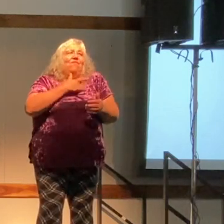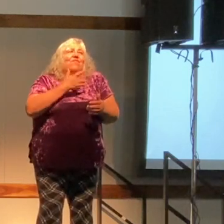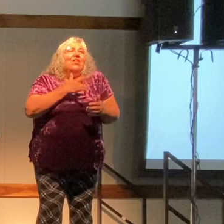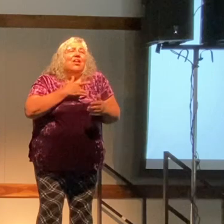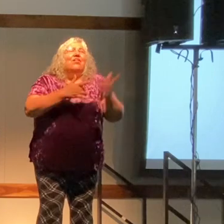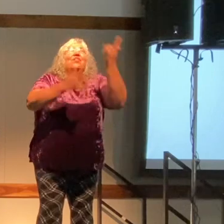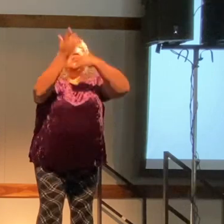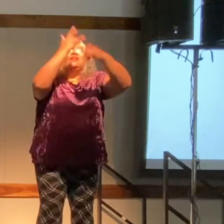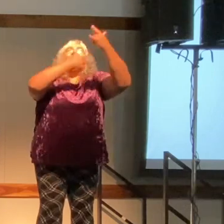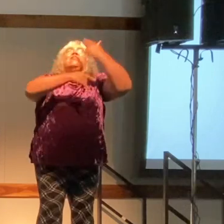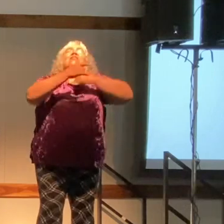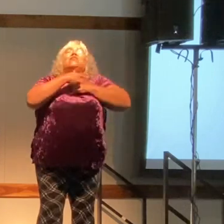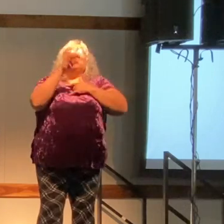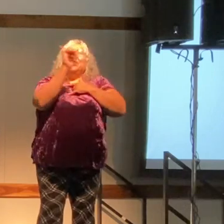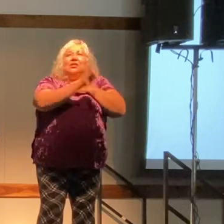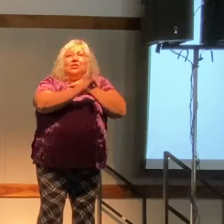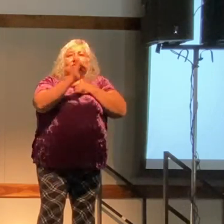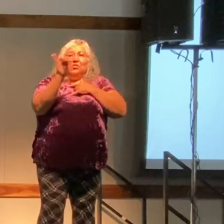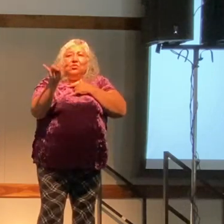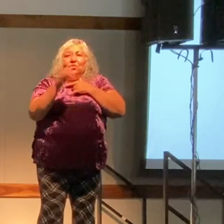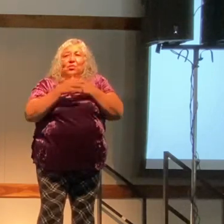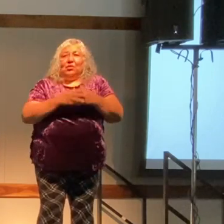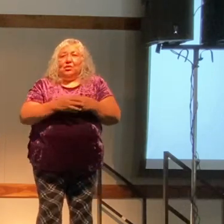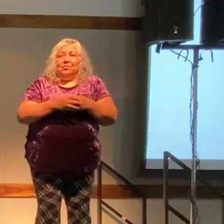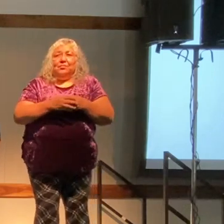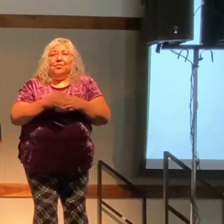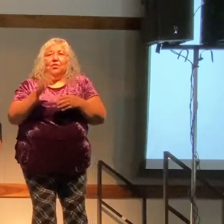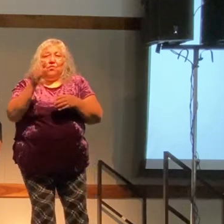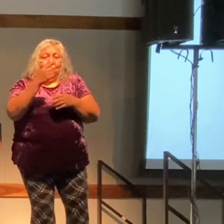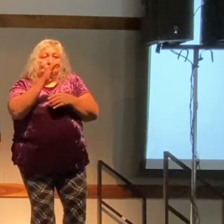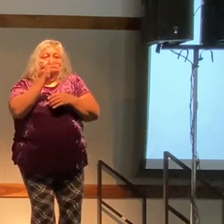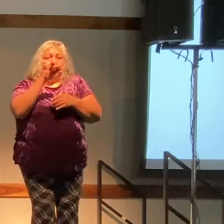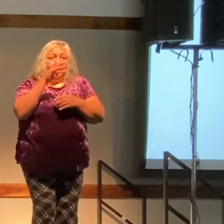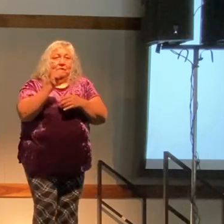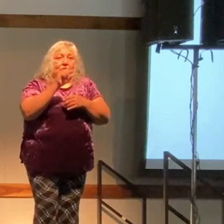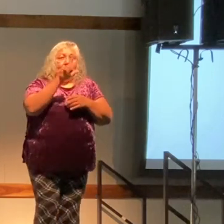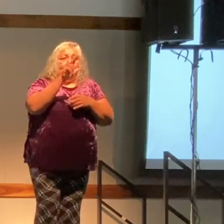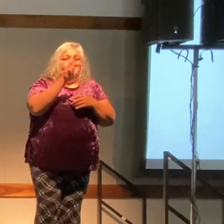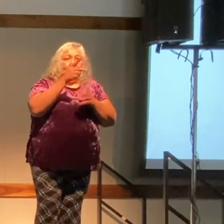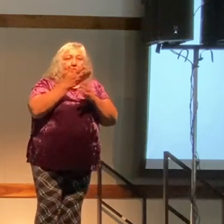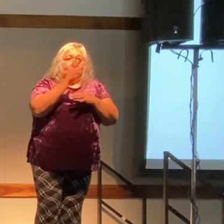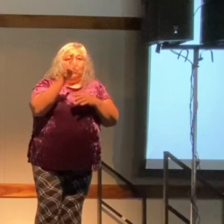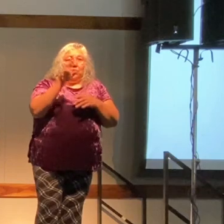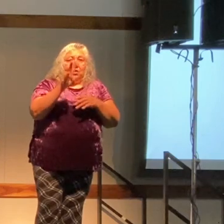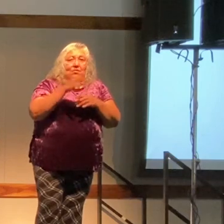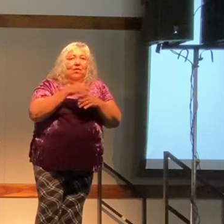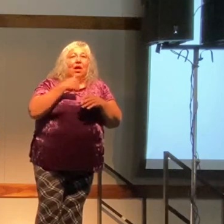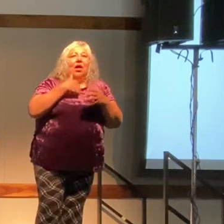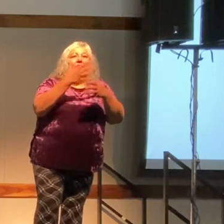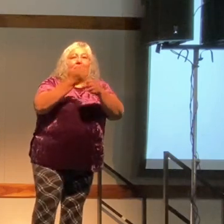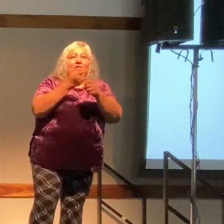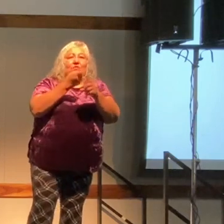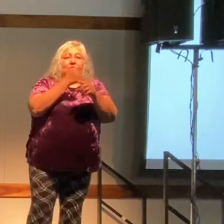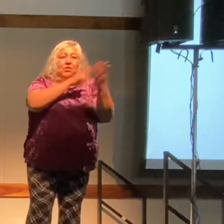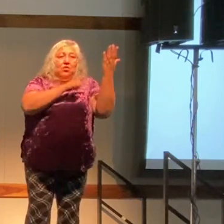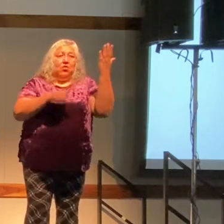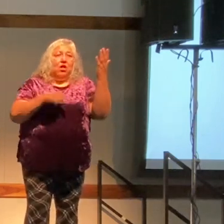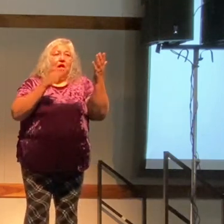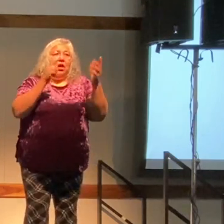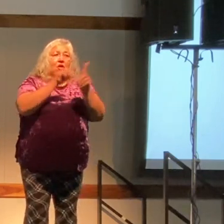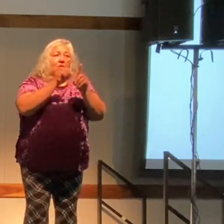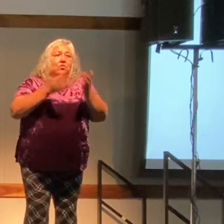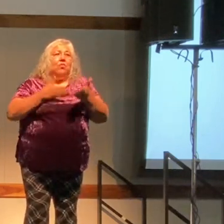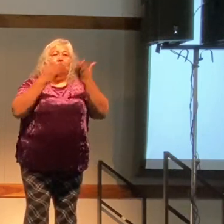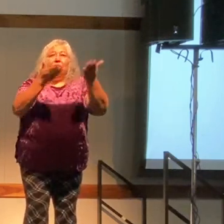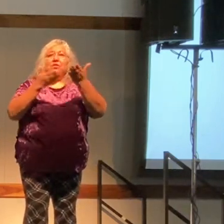too. I'm going to read out of 1 Corinthians 11, 23 through 27. For I received from the Lord what I also passed on